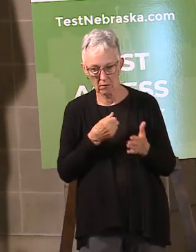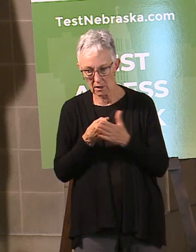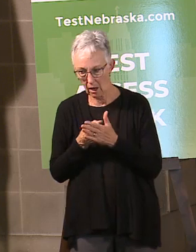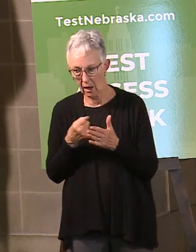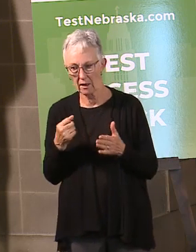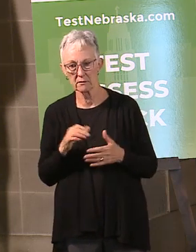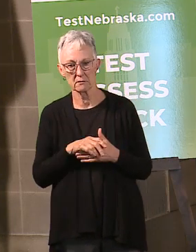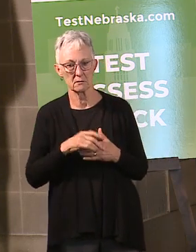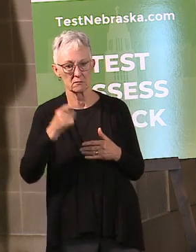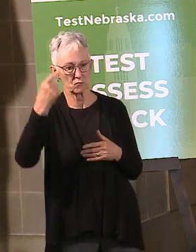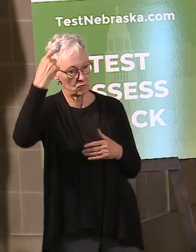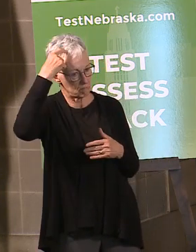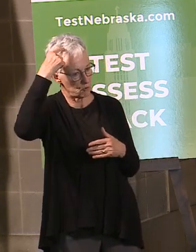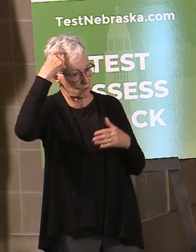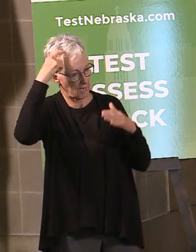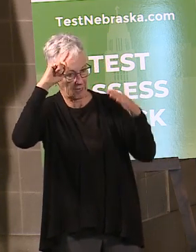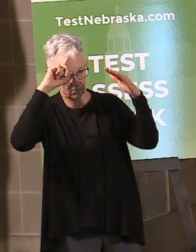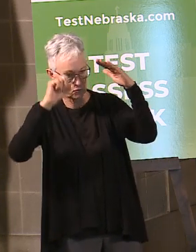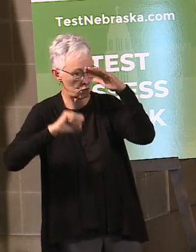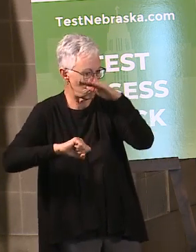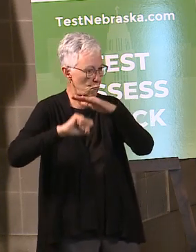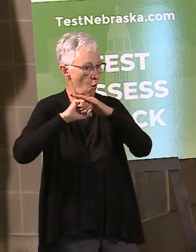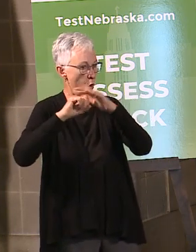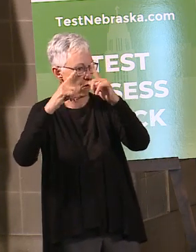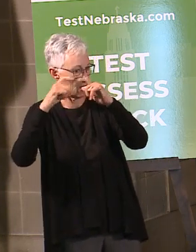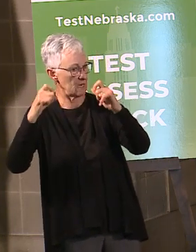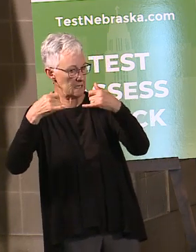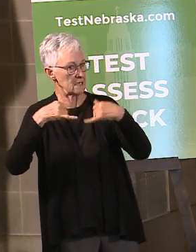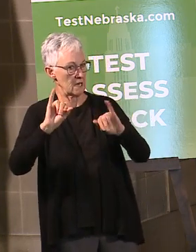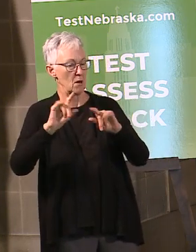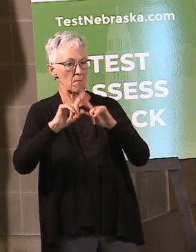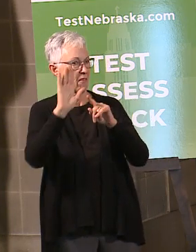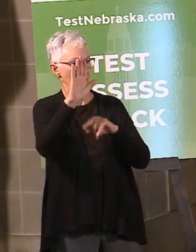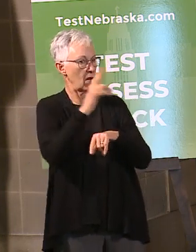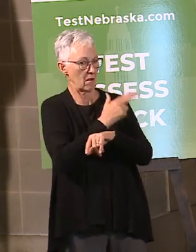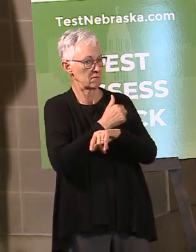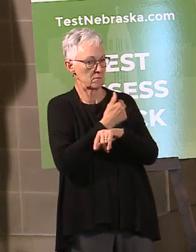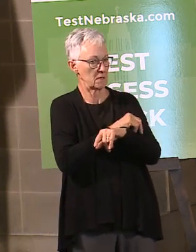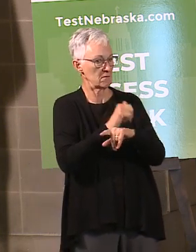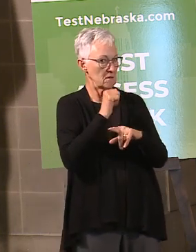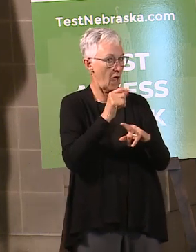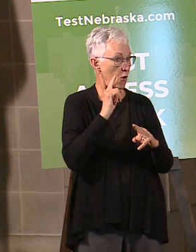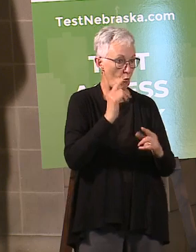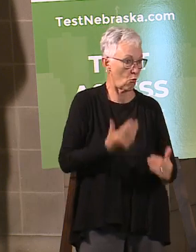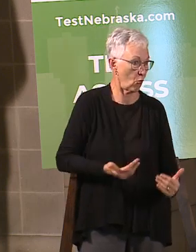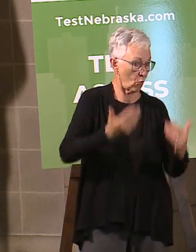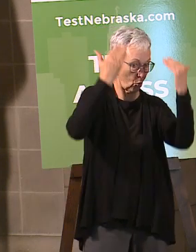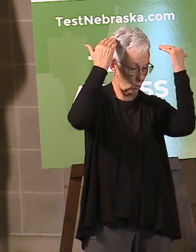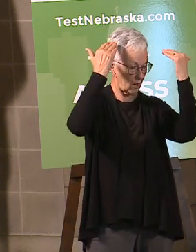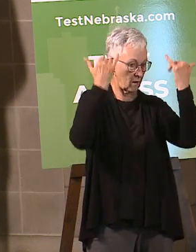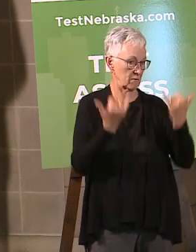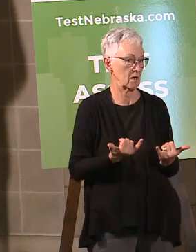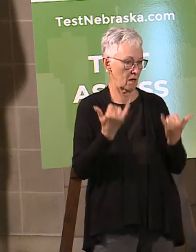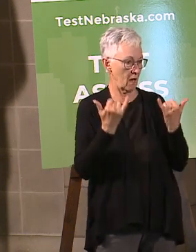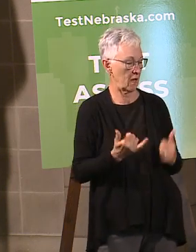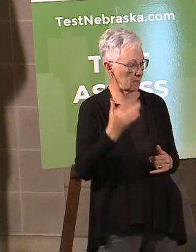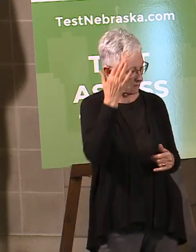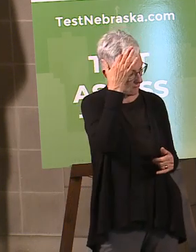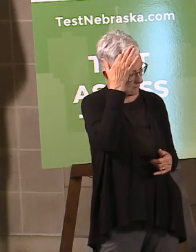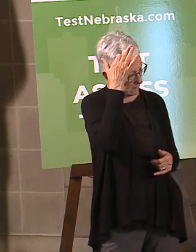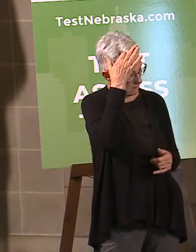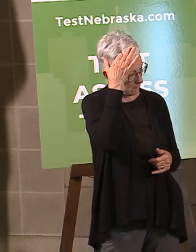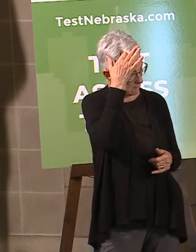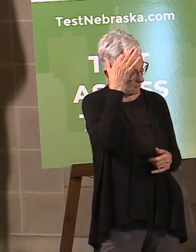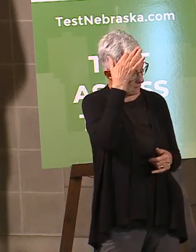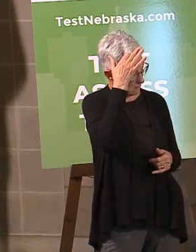attacks, neurologic problems, things of that nature. So we're watching that very closely. And You want to give out the numbers, the specific numbers